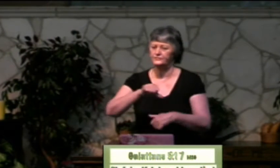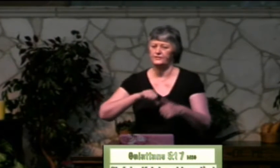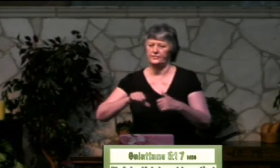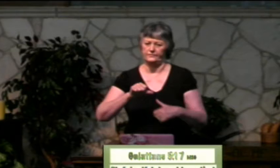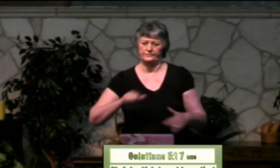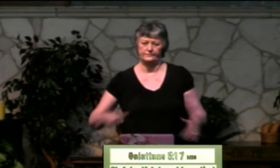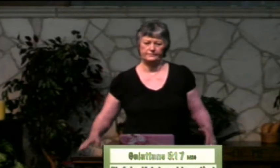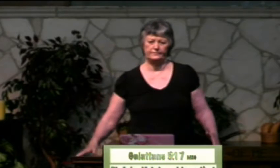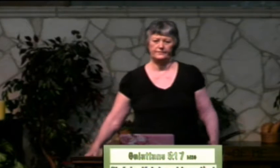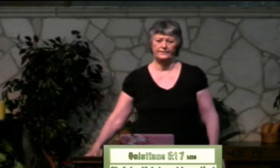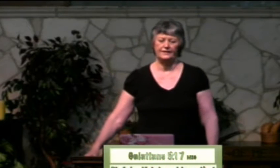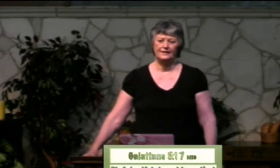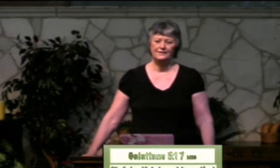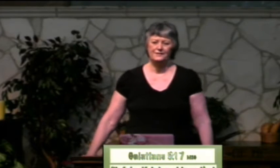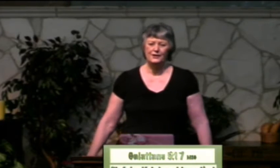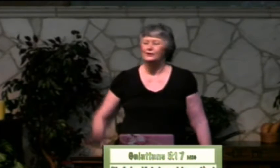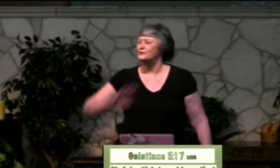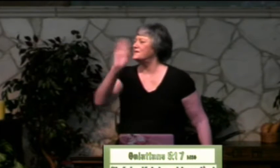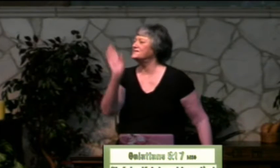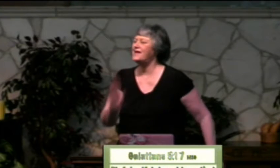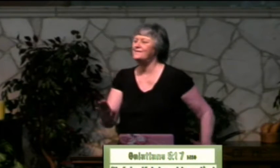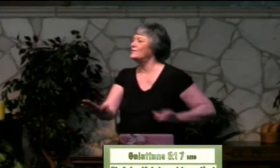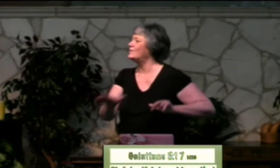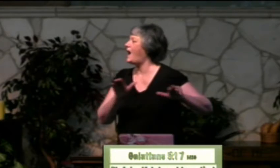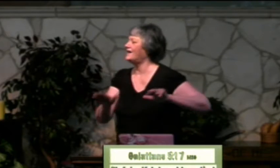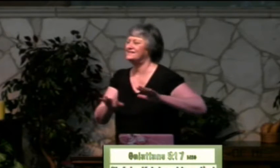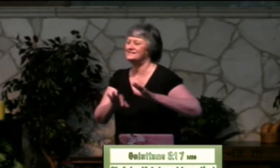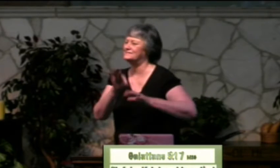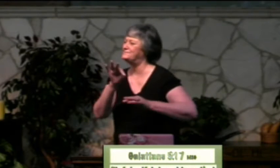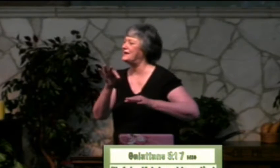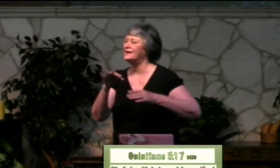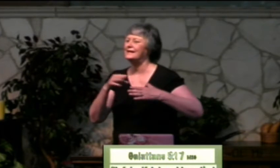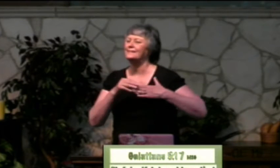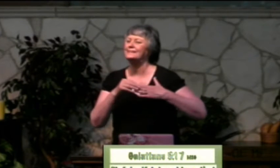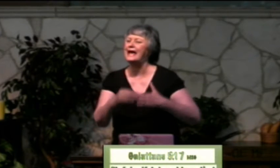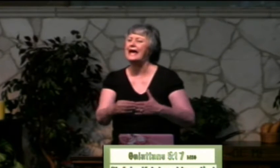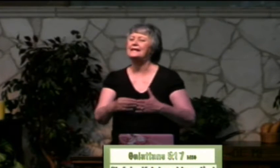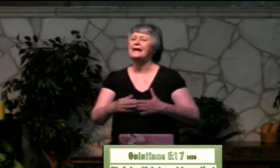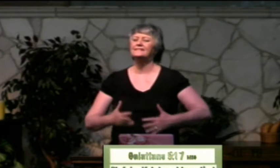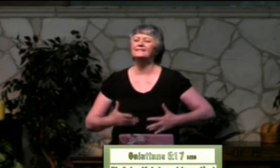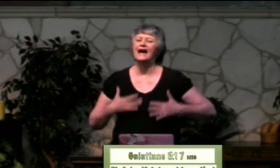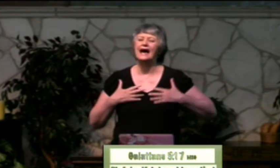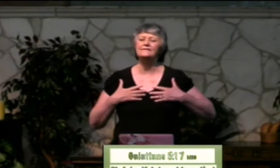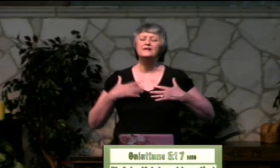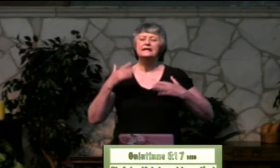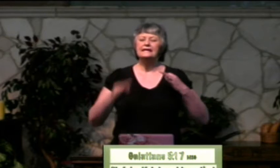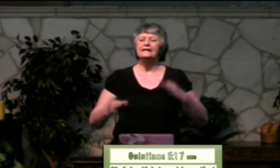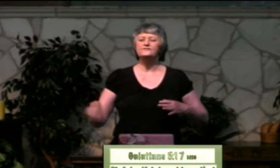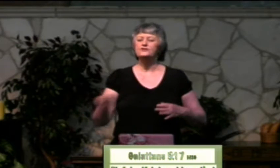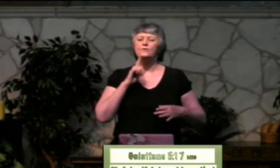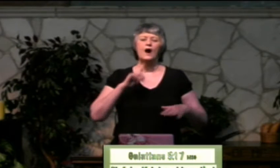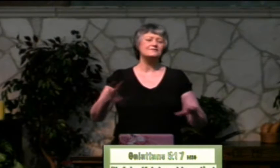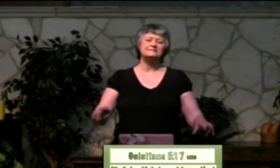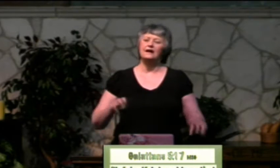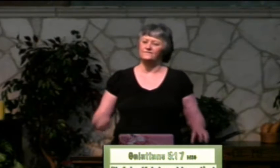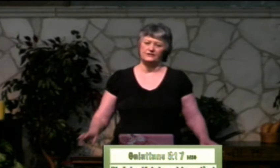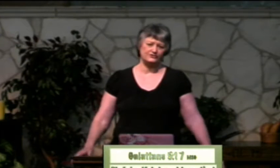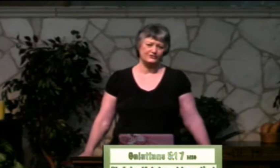other. You will never walk in a spirit-led life if you are selfish.